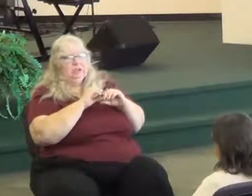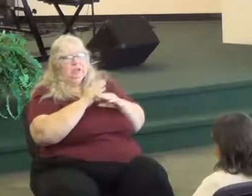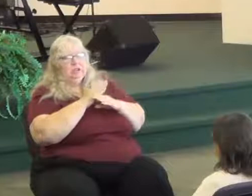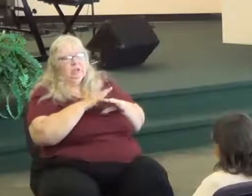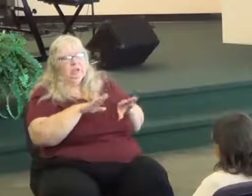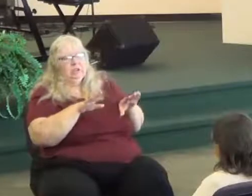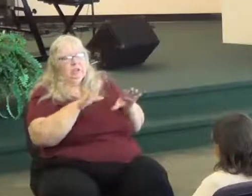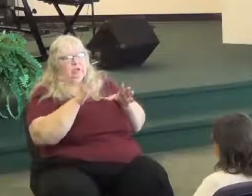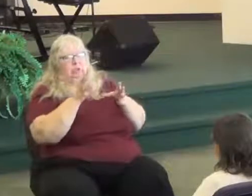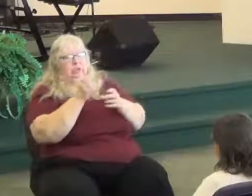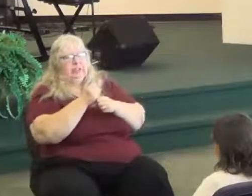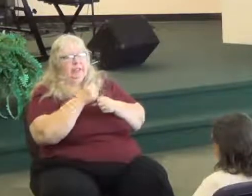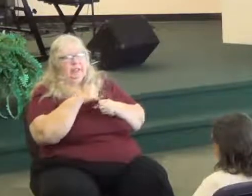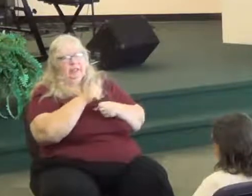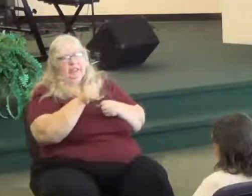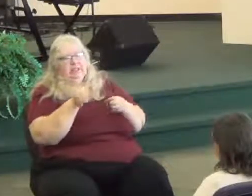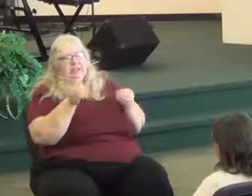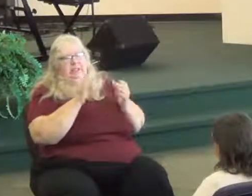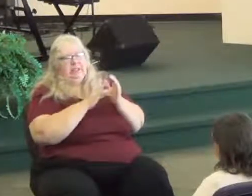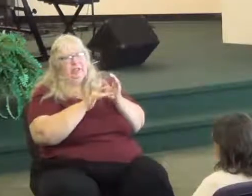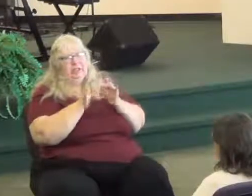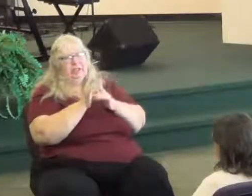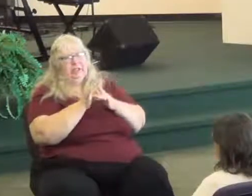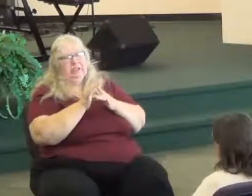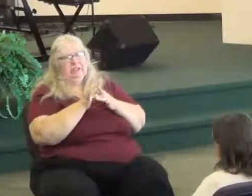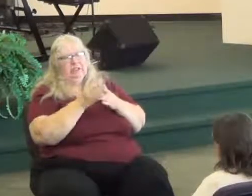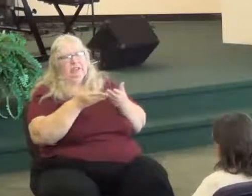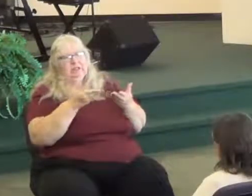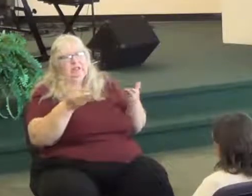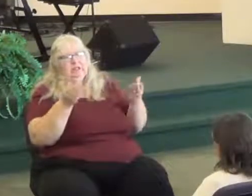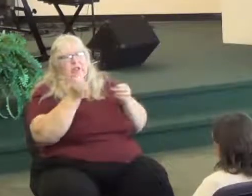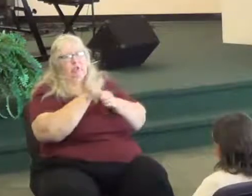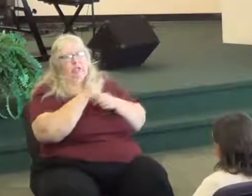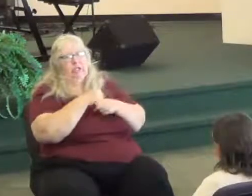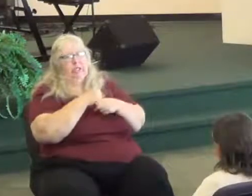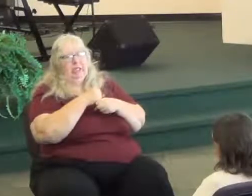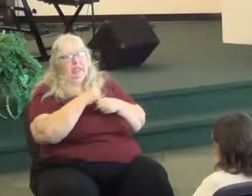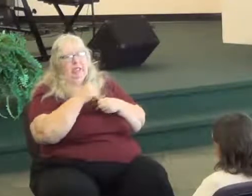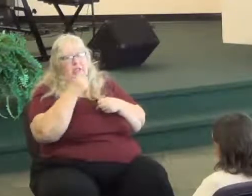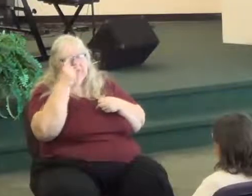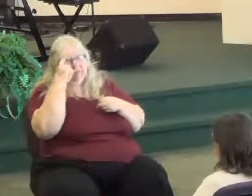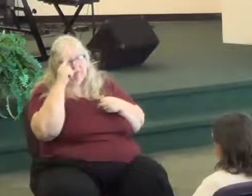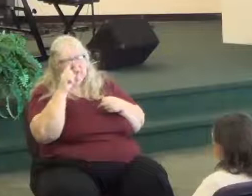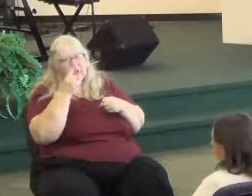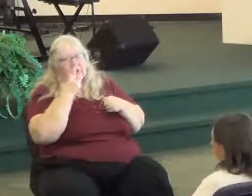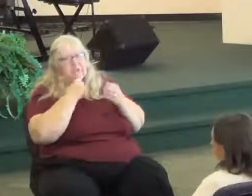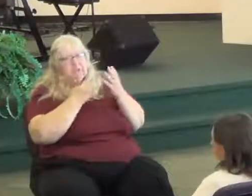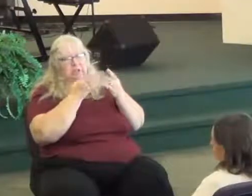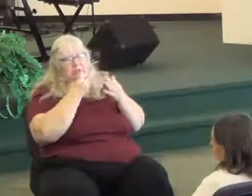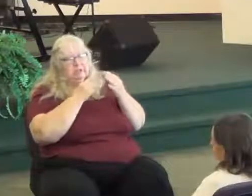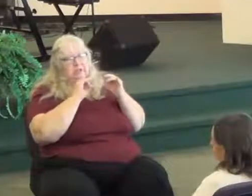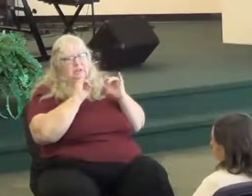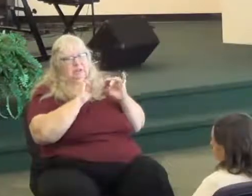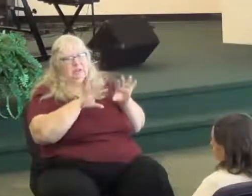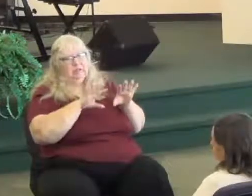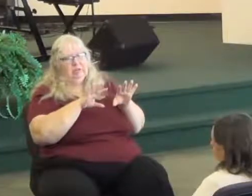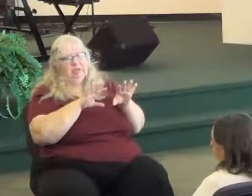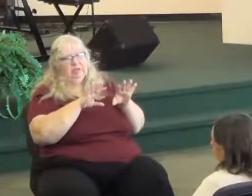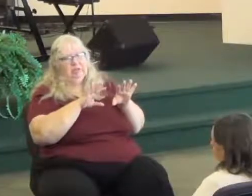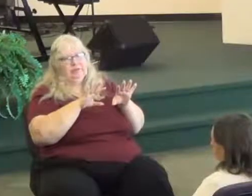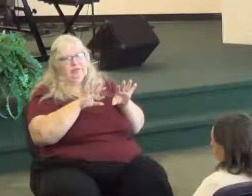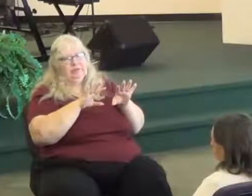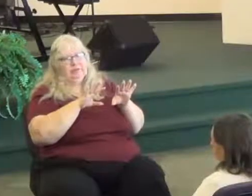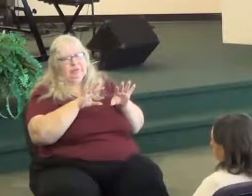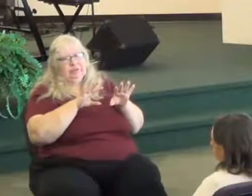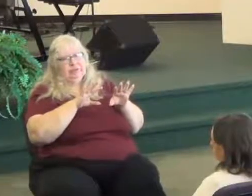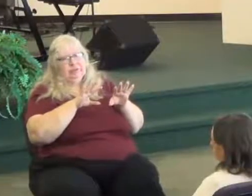created for to glorify him and be with him. Hell would be awful. So now that we have a context of what leprosy is in